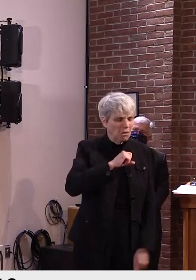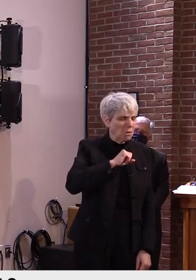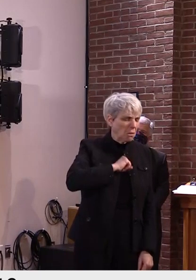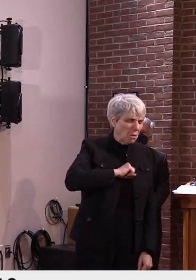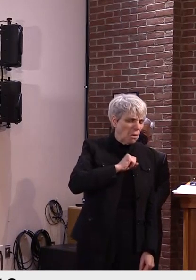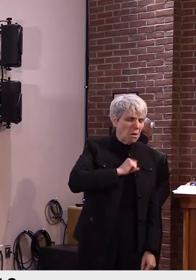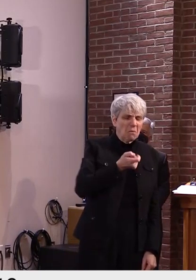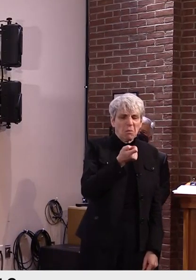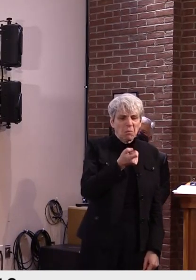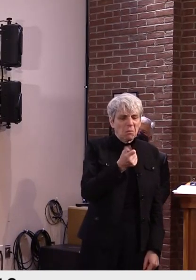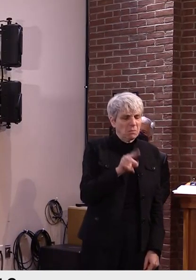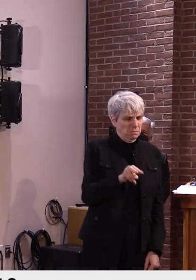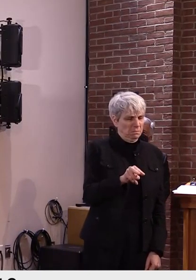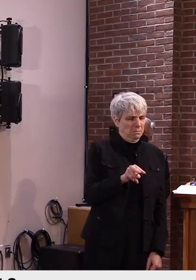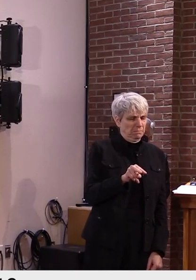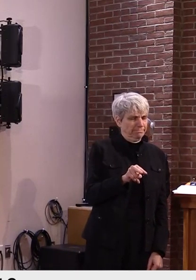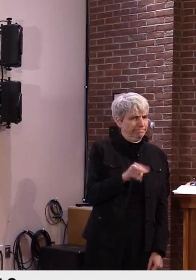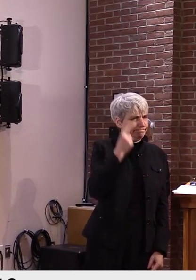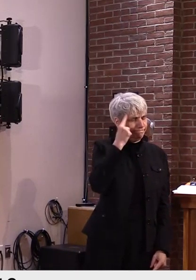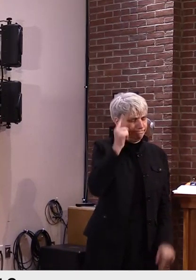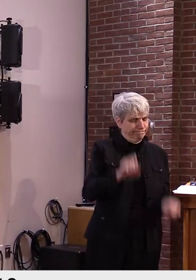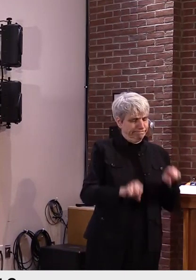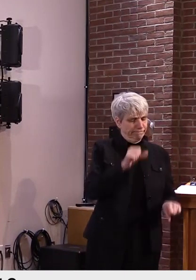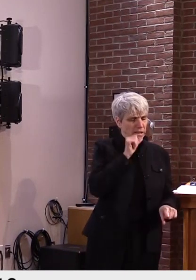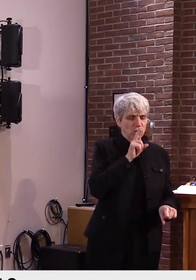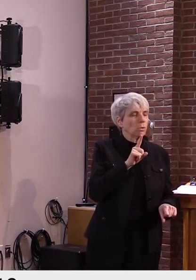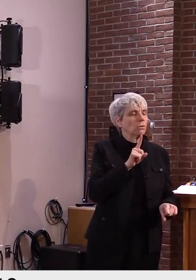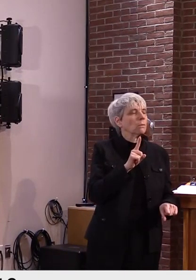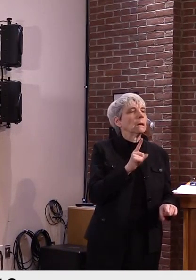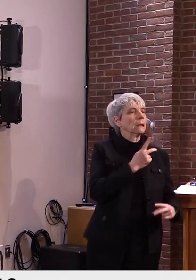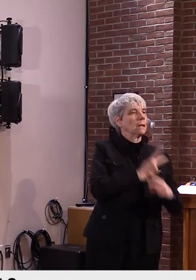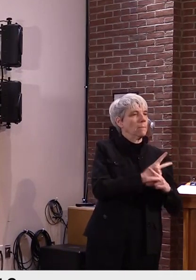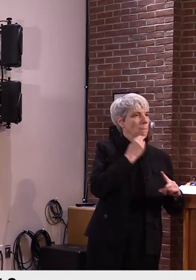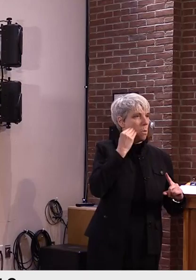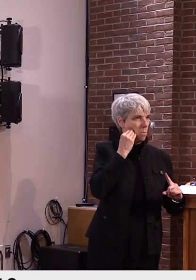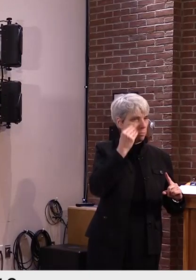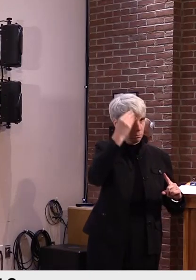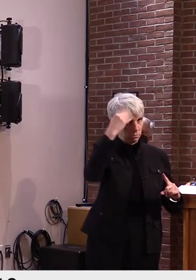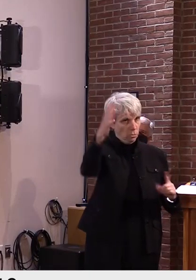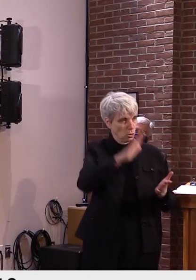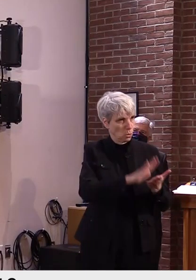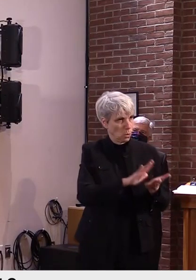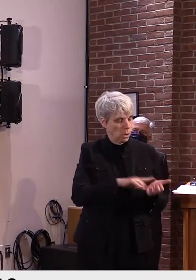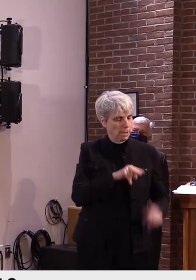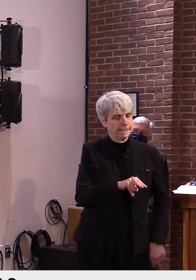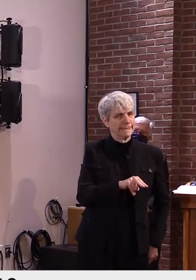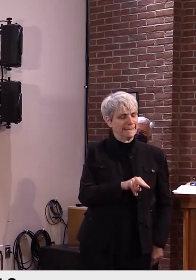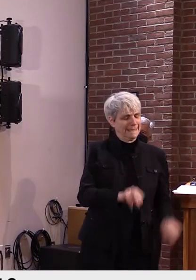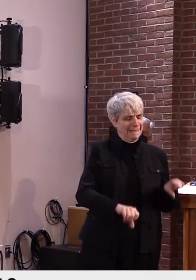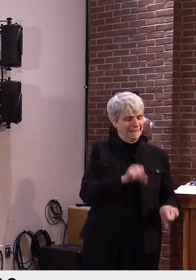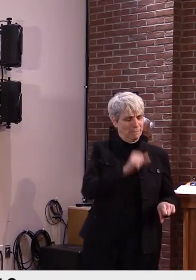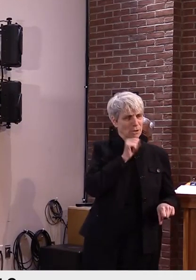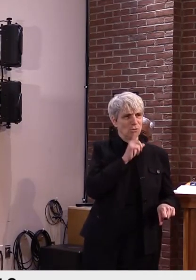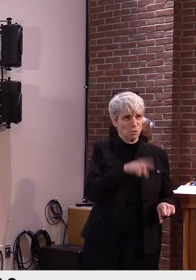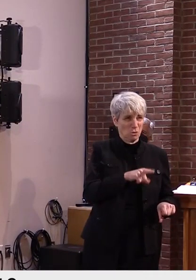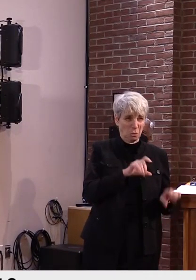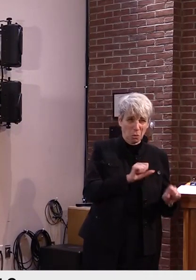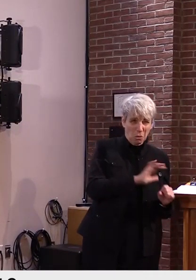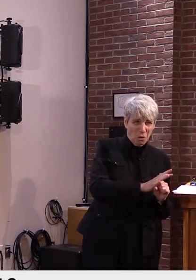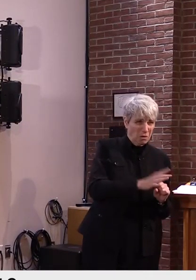virus, then keep them home and let the school nurse know why. And if the symptoms persist, call your